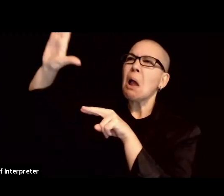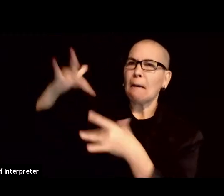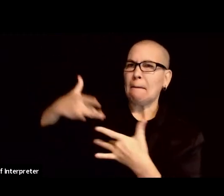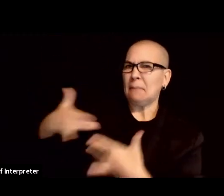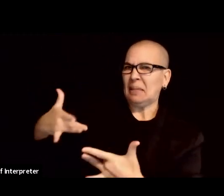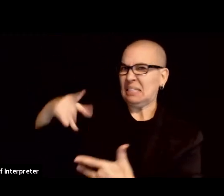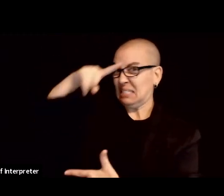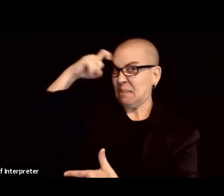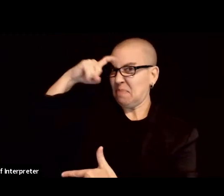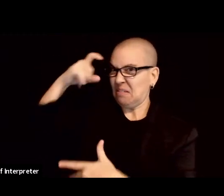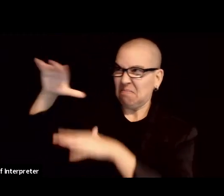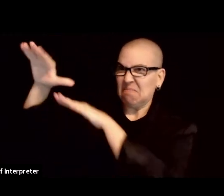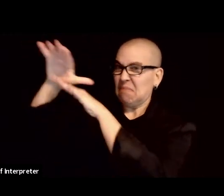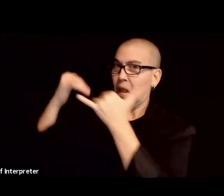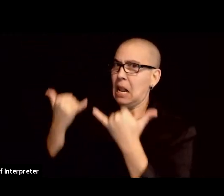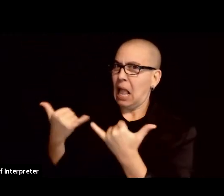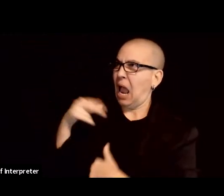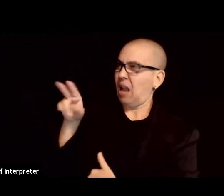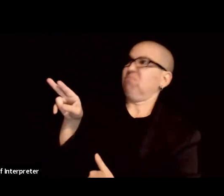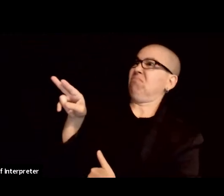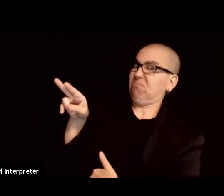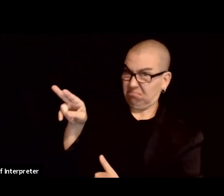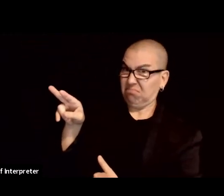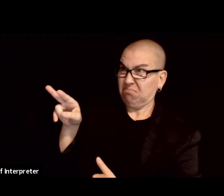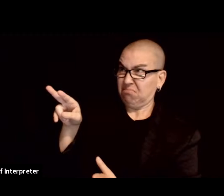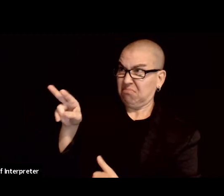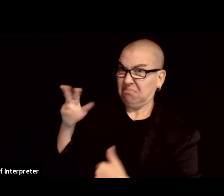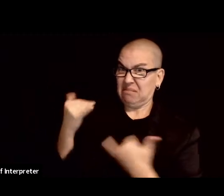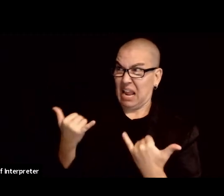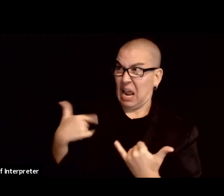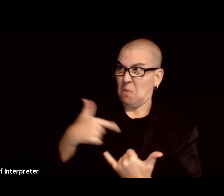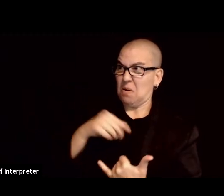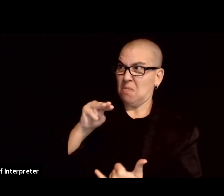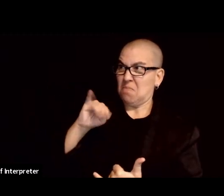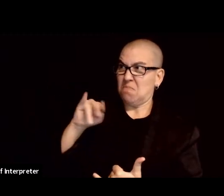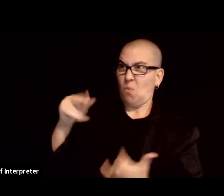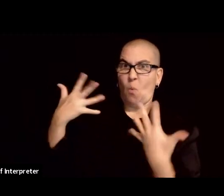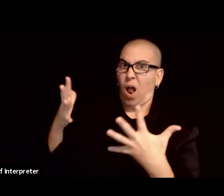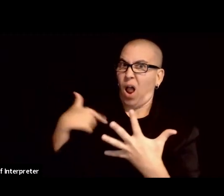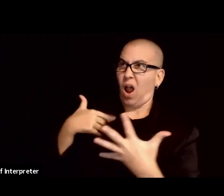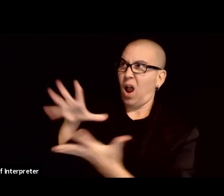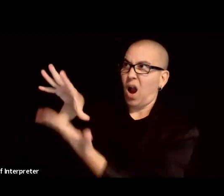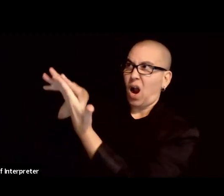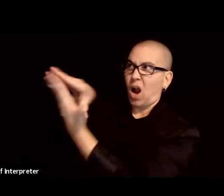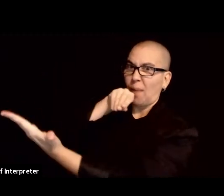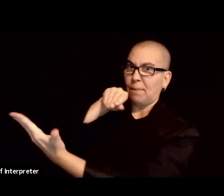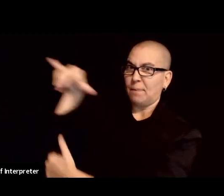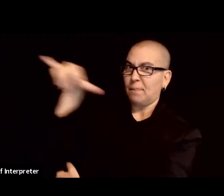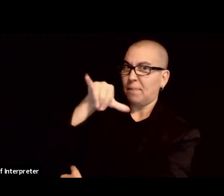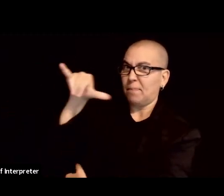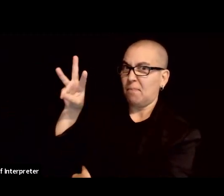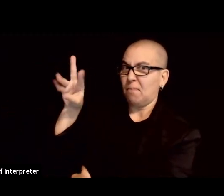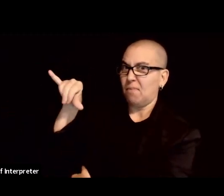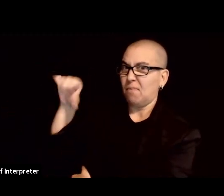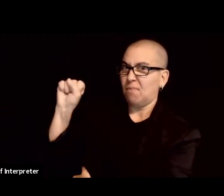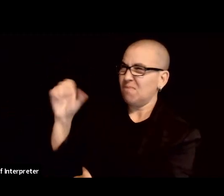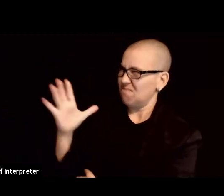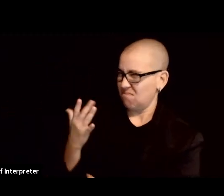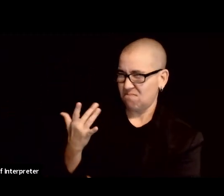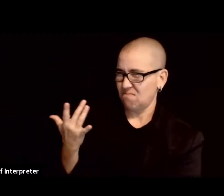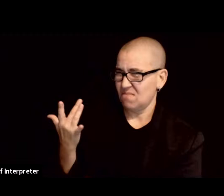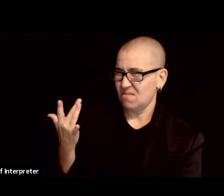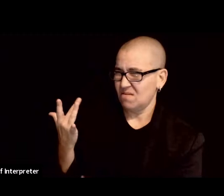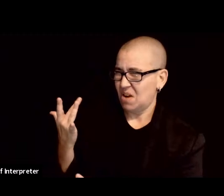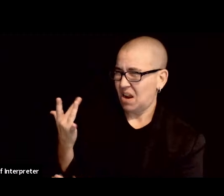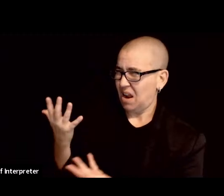doesn't make sense because we're demographically similar. Do you have any sense looking at this why we've had such arcs in the COVID pandemic,